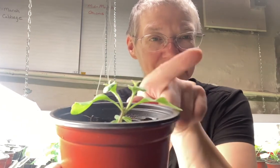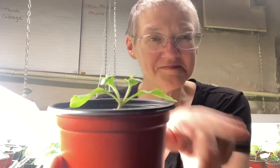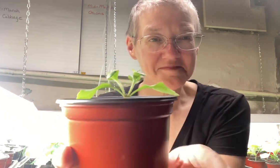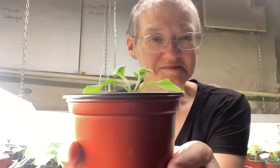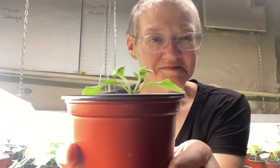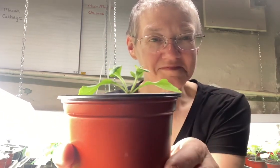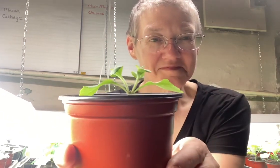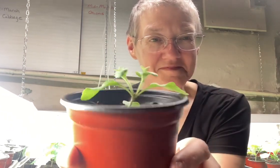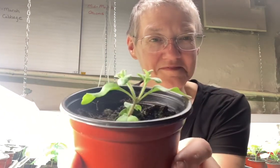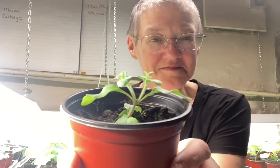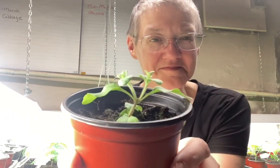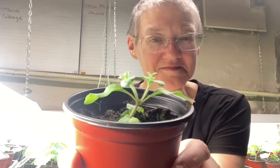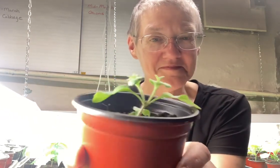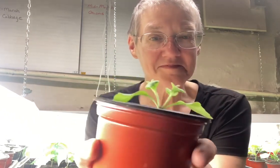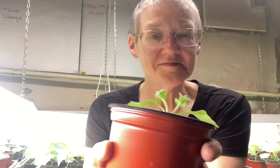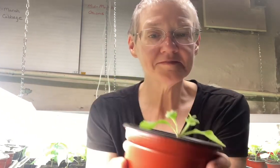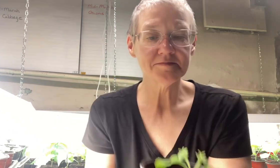it sent up 2 new shoots.